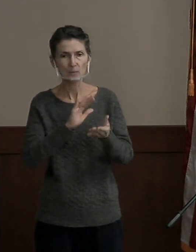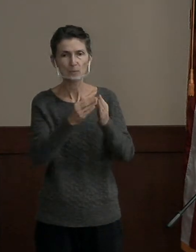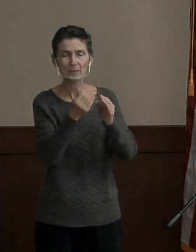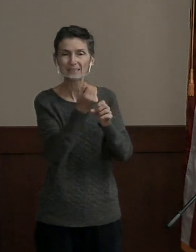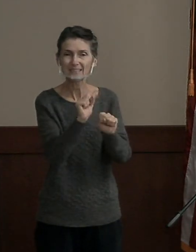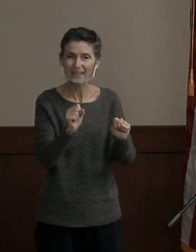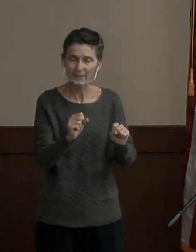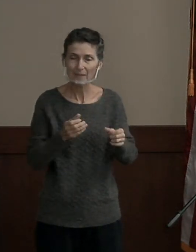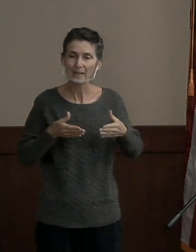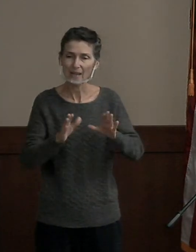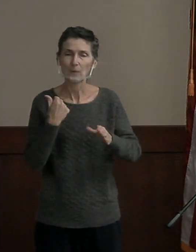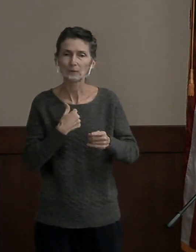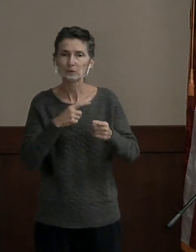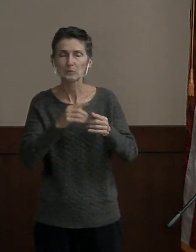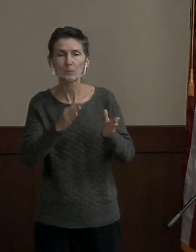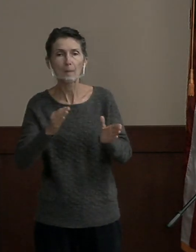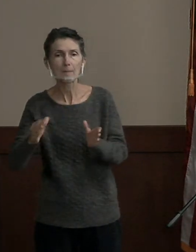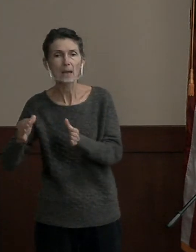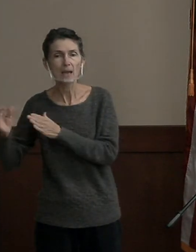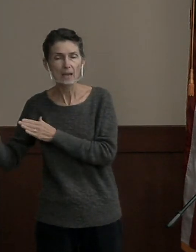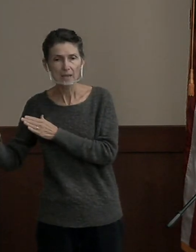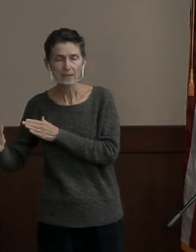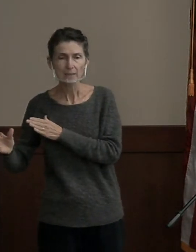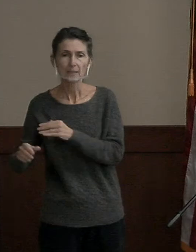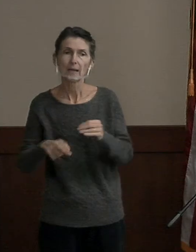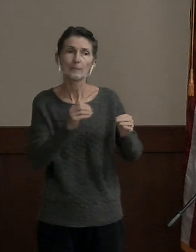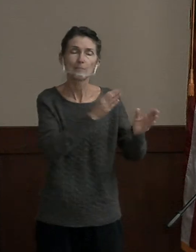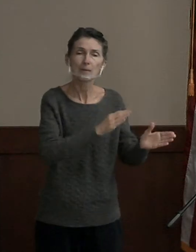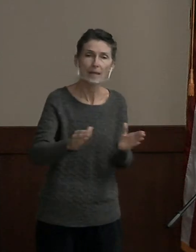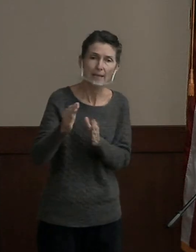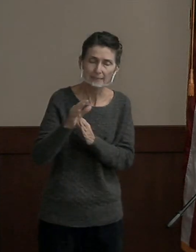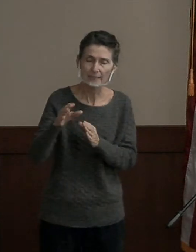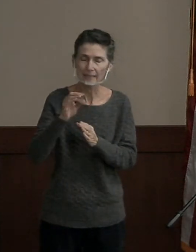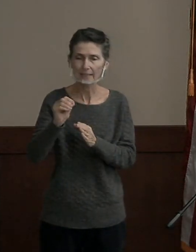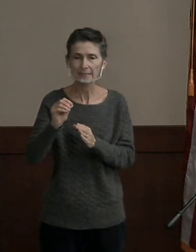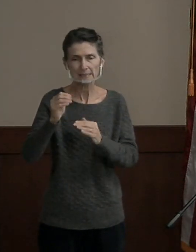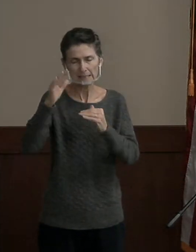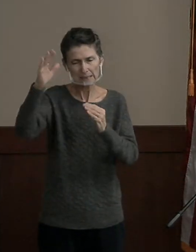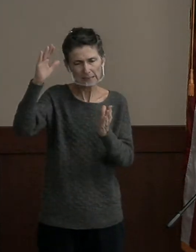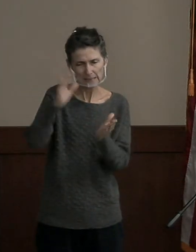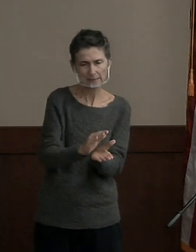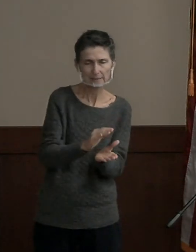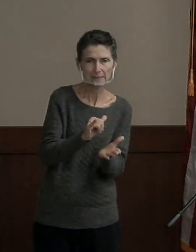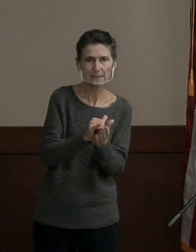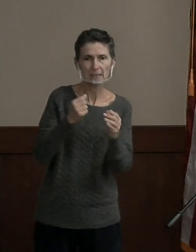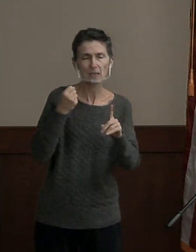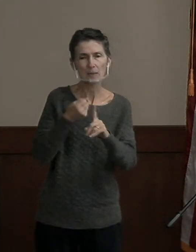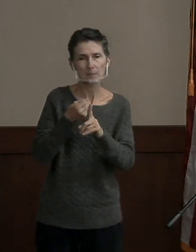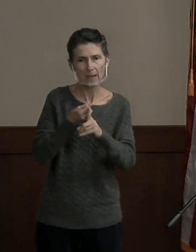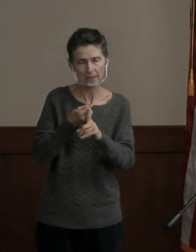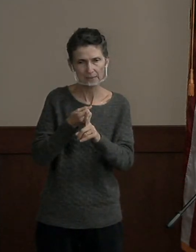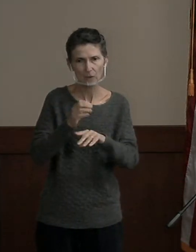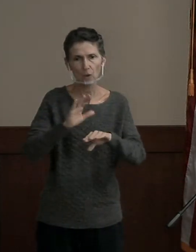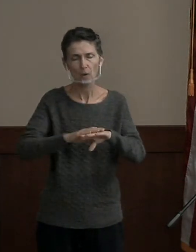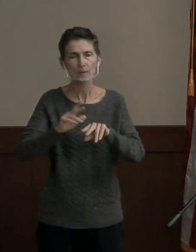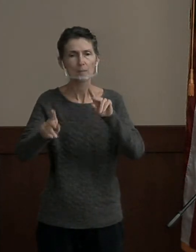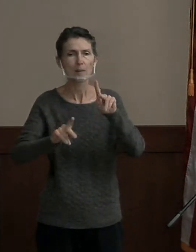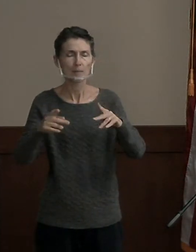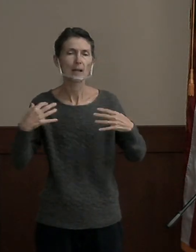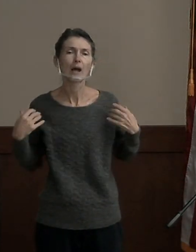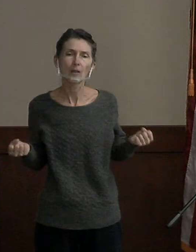allowed us to prepare plans so that we can minimize the impact this has on the public